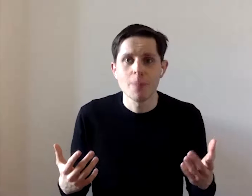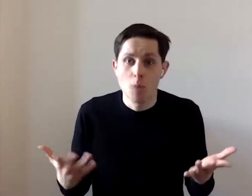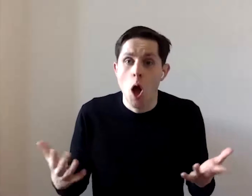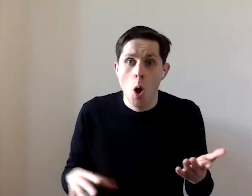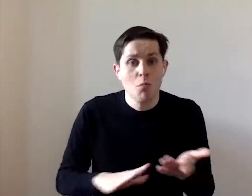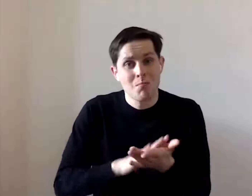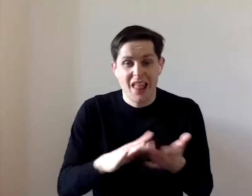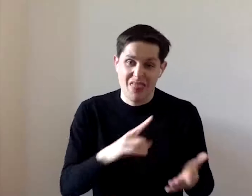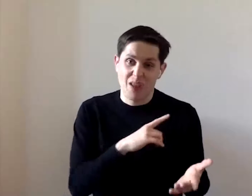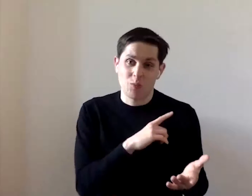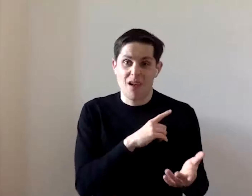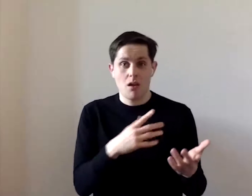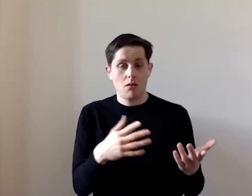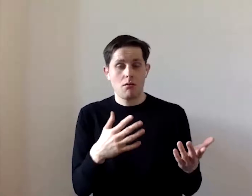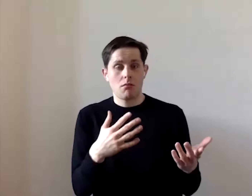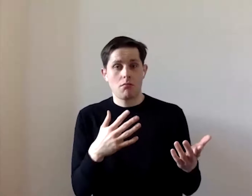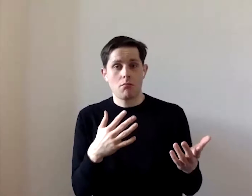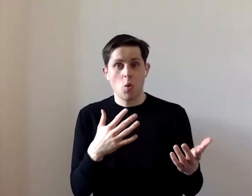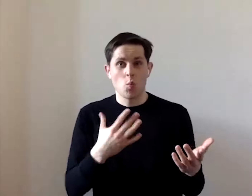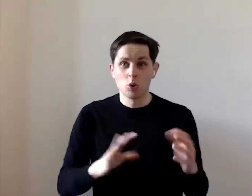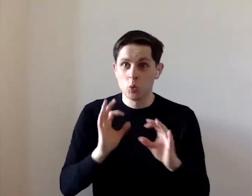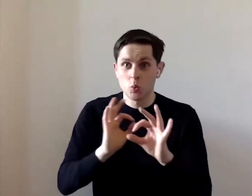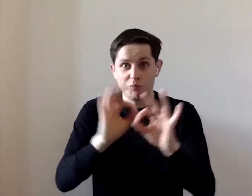even the structure by how you qualify.